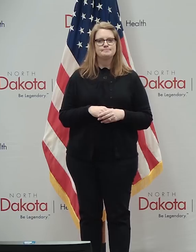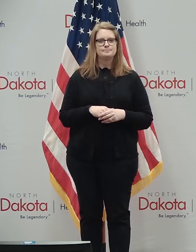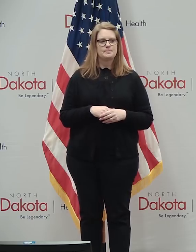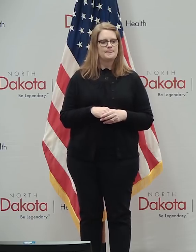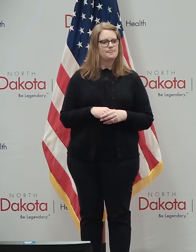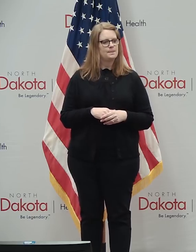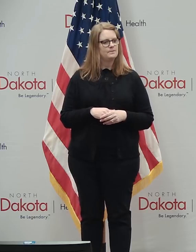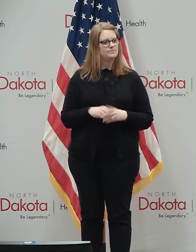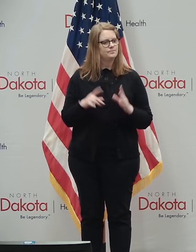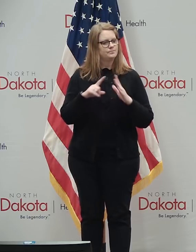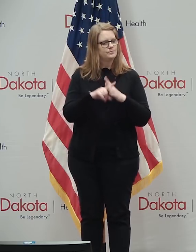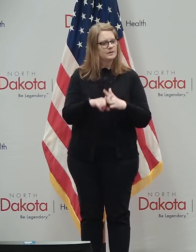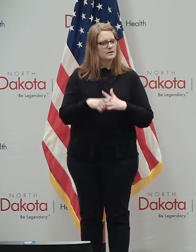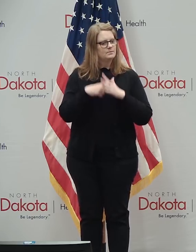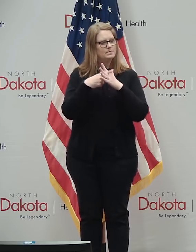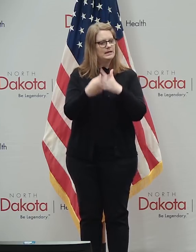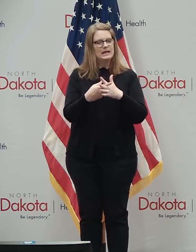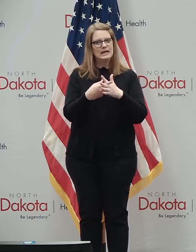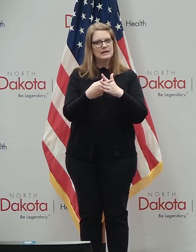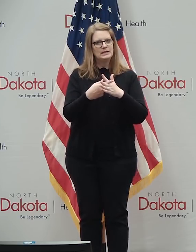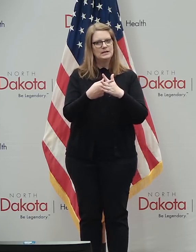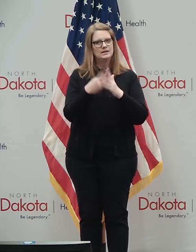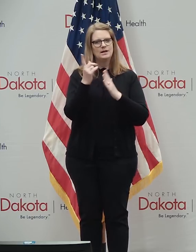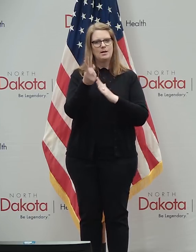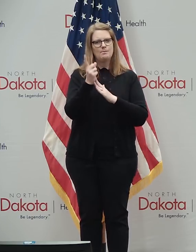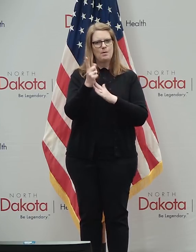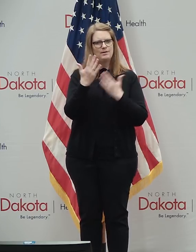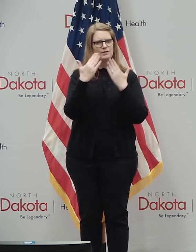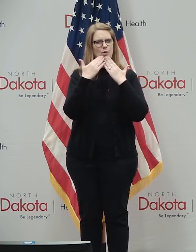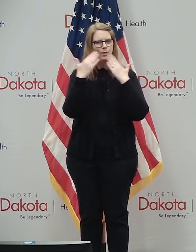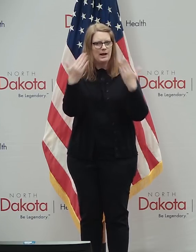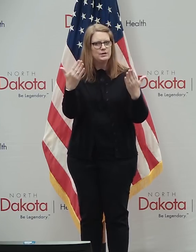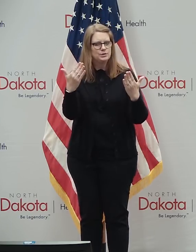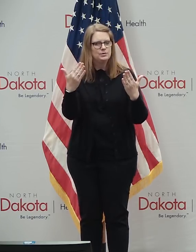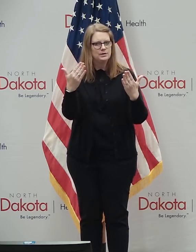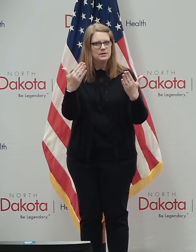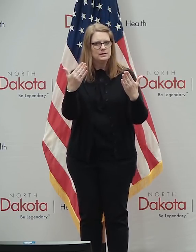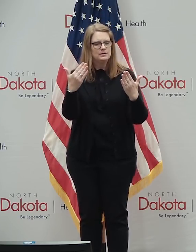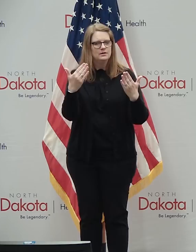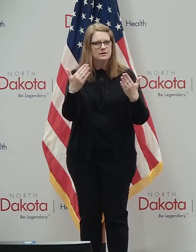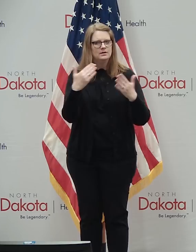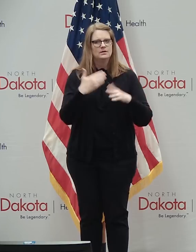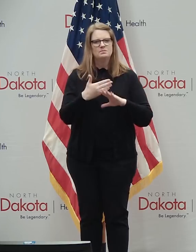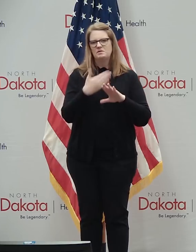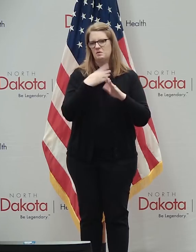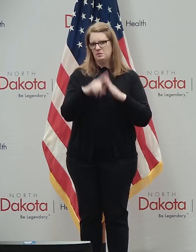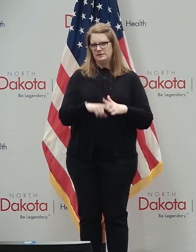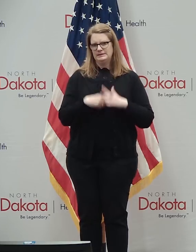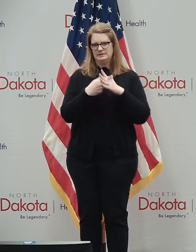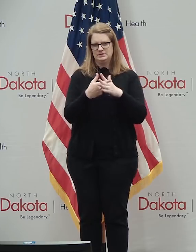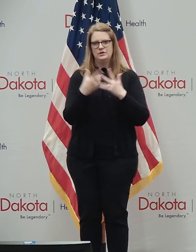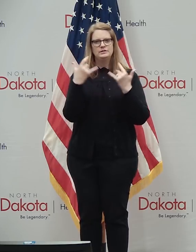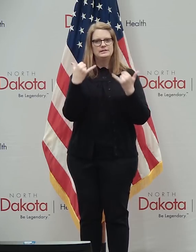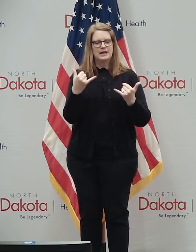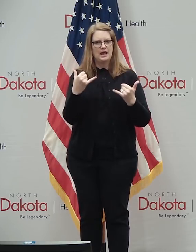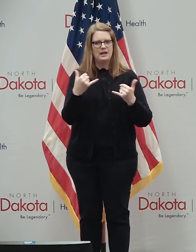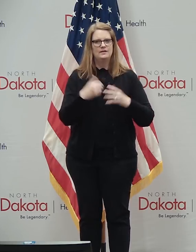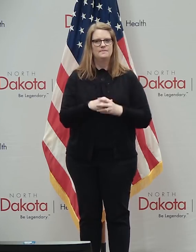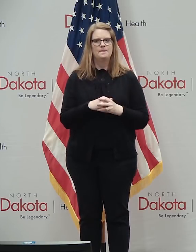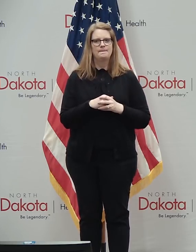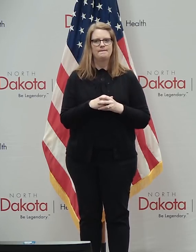begin with just a moment of gratitude before we jump into today's briefing as it